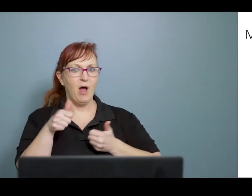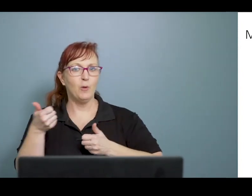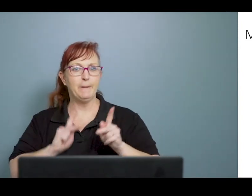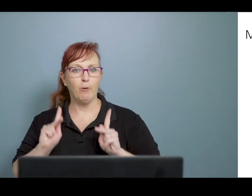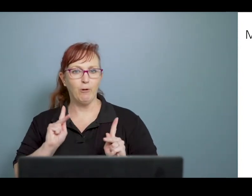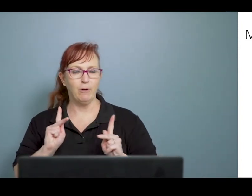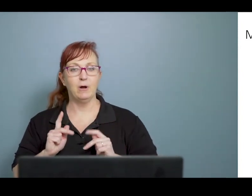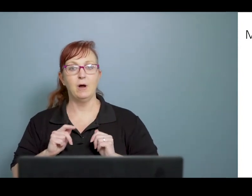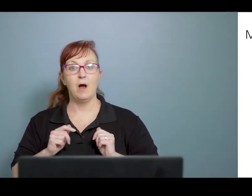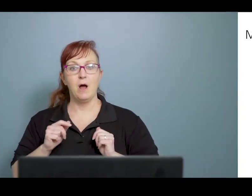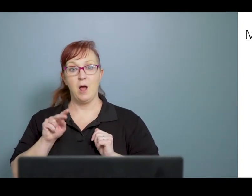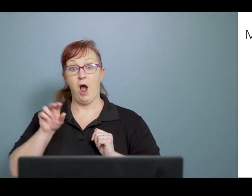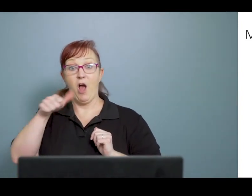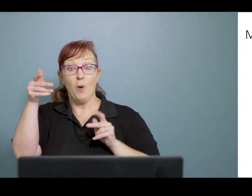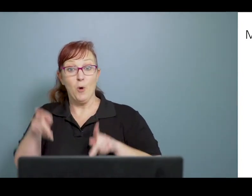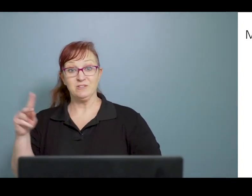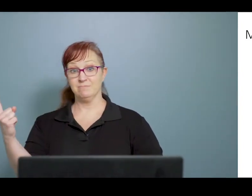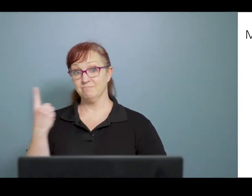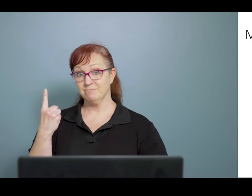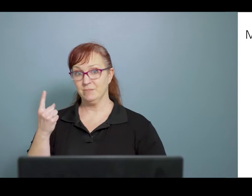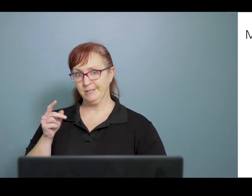start with assuming positive intent,